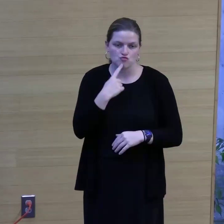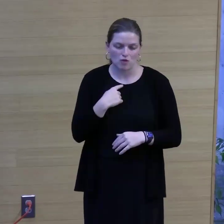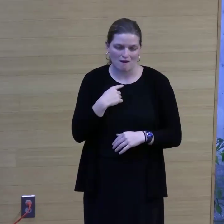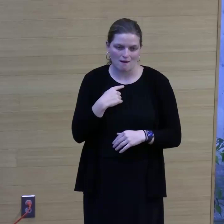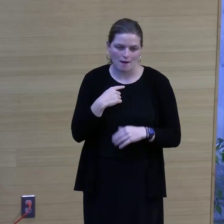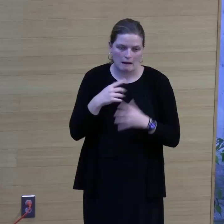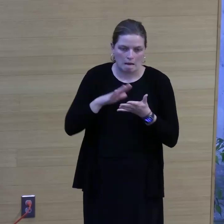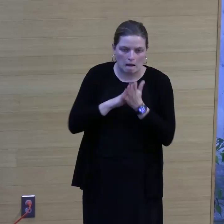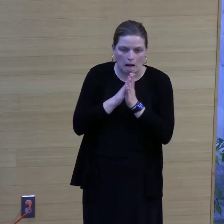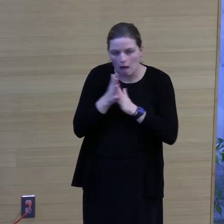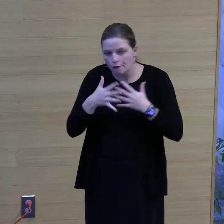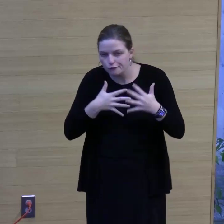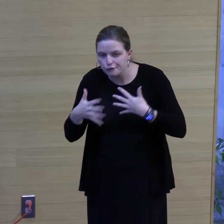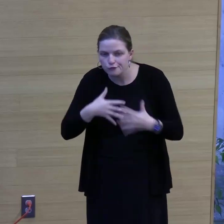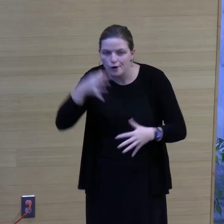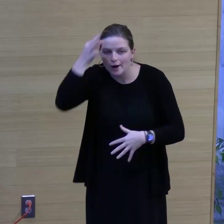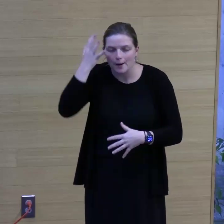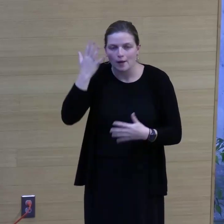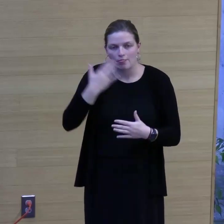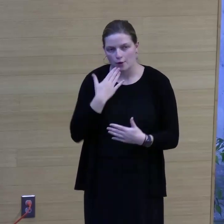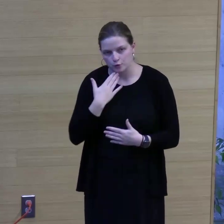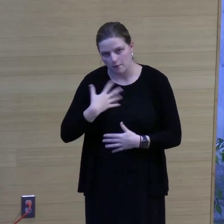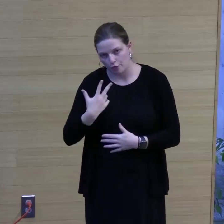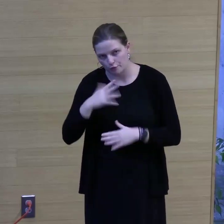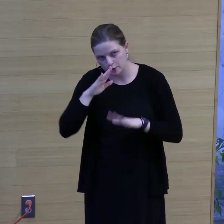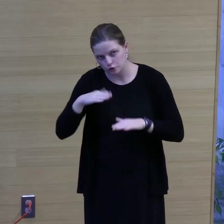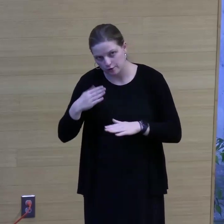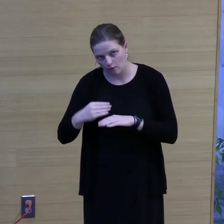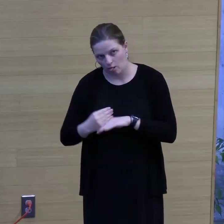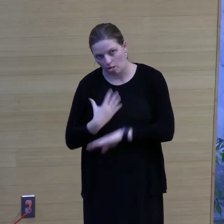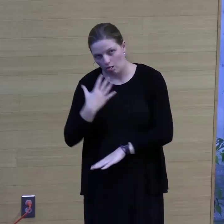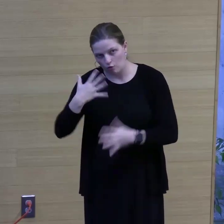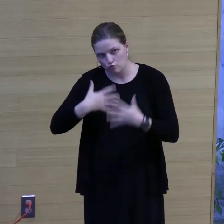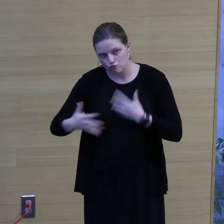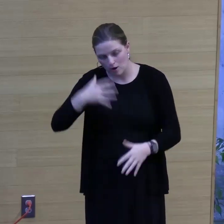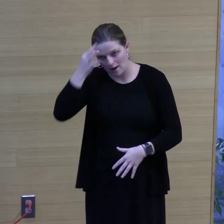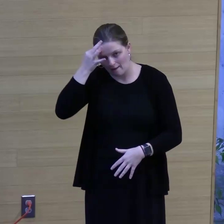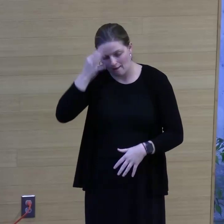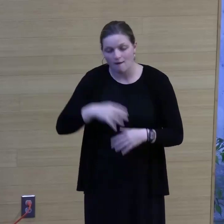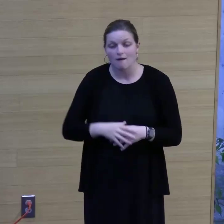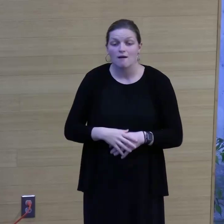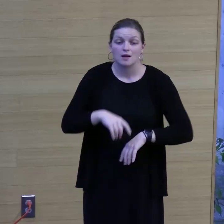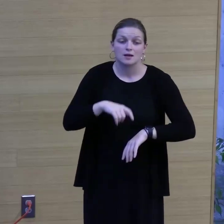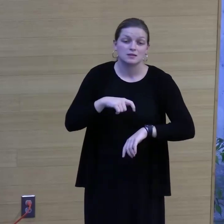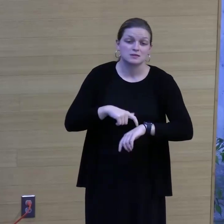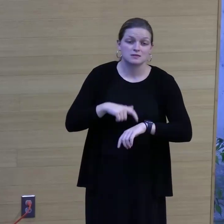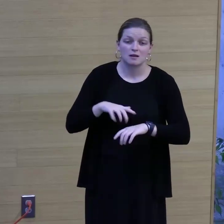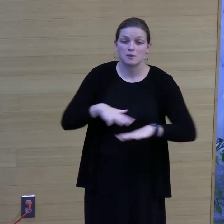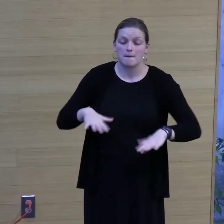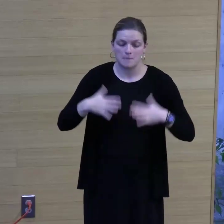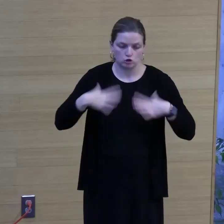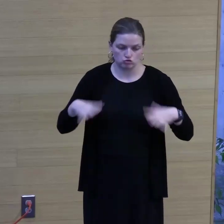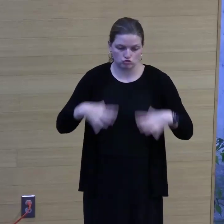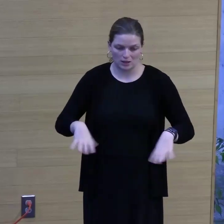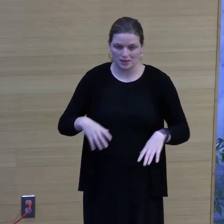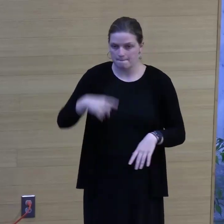ongoing graying hair, thanks to my 3 children. And the time and space that we are in at this moment, I'm wearing a dress that is